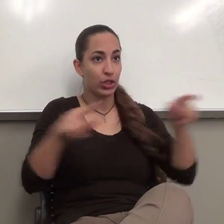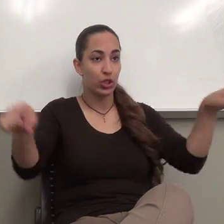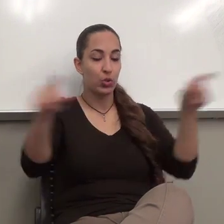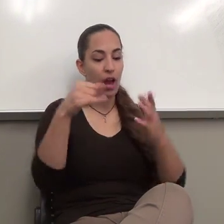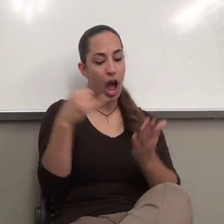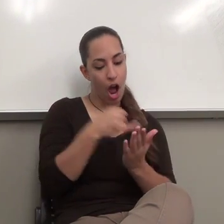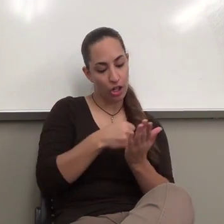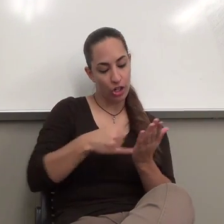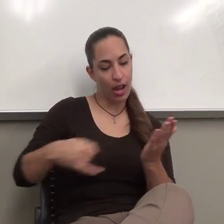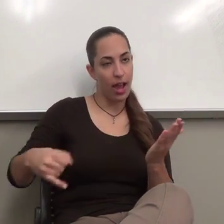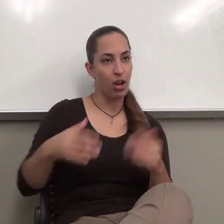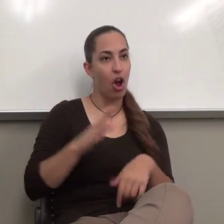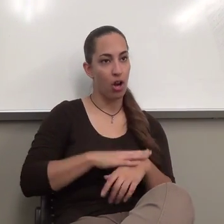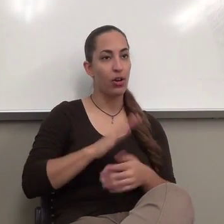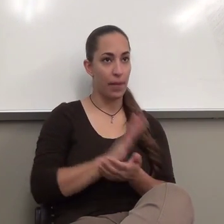paper.